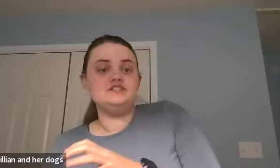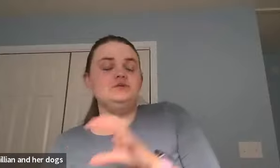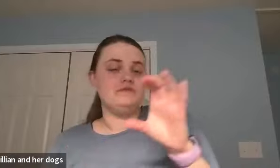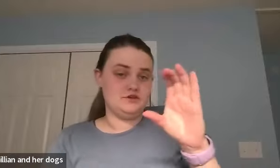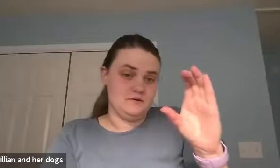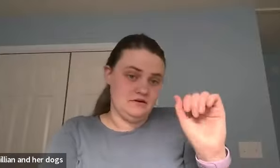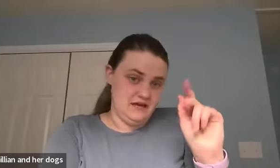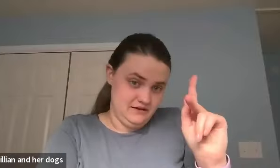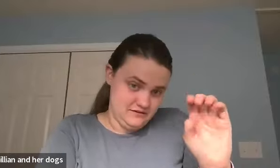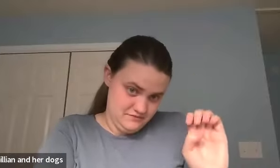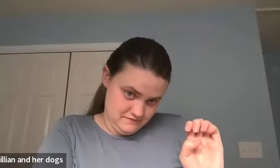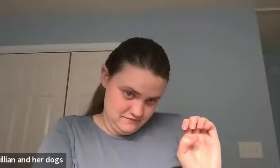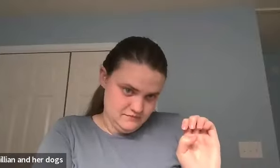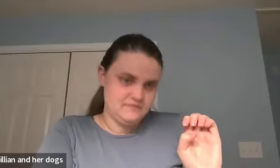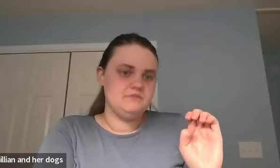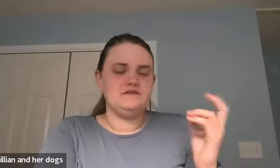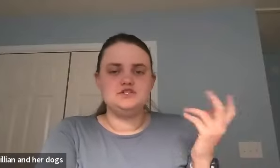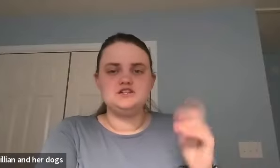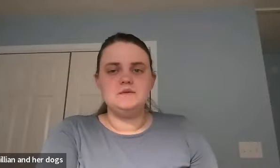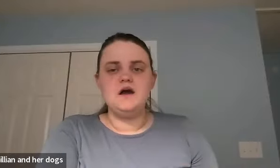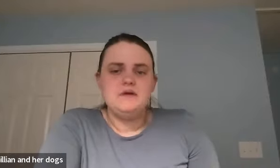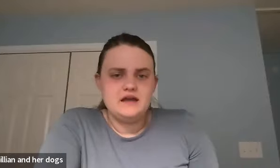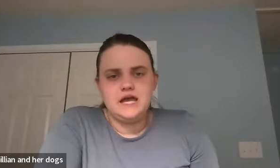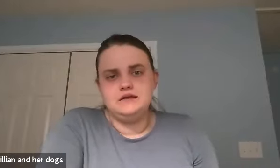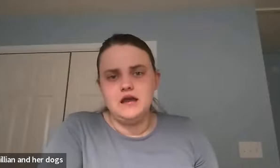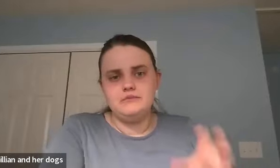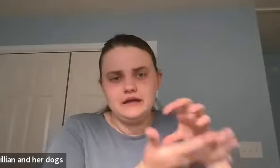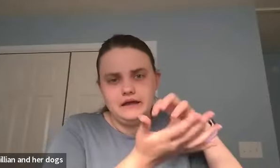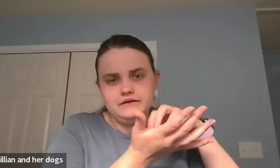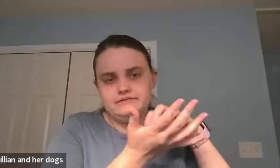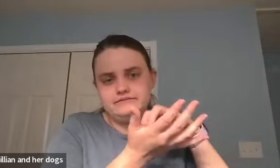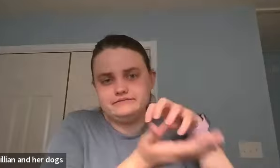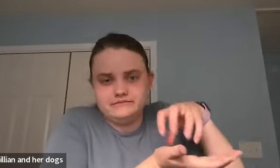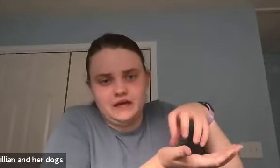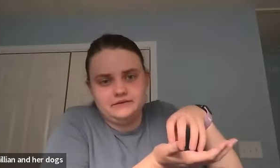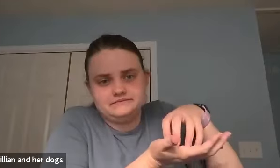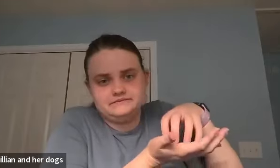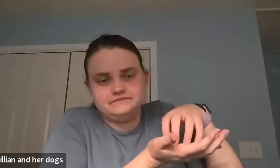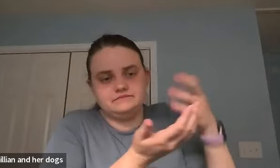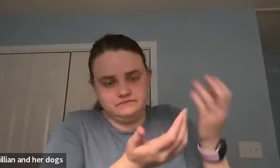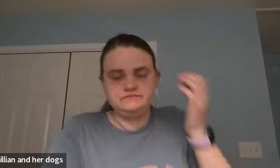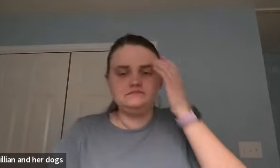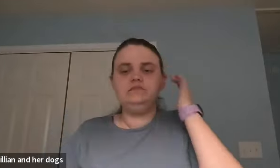You would finger spell cake. But if you're just talking about, oh, we had cake. Yeah, we had cake. Cake.